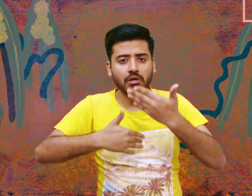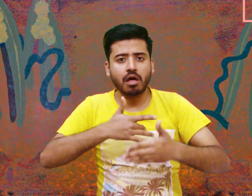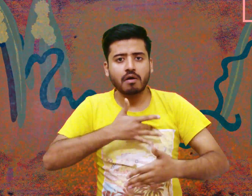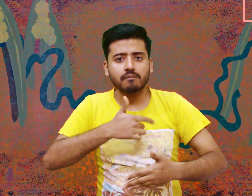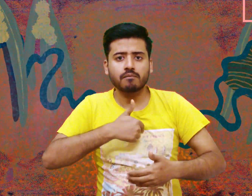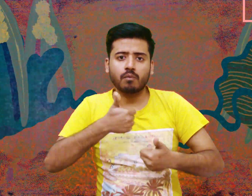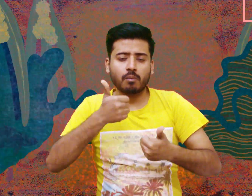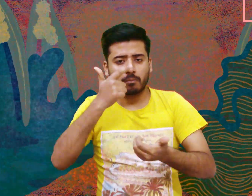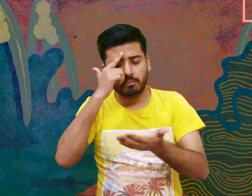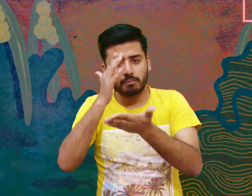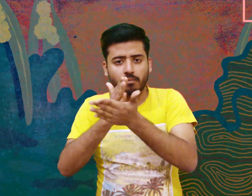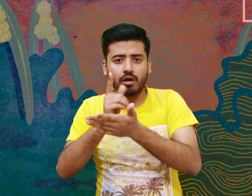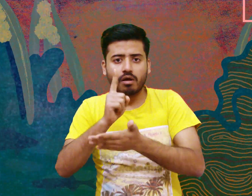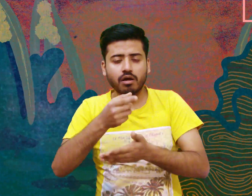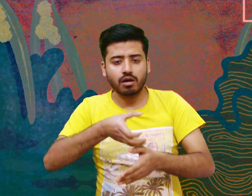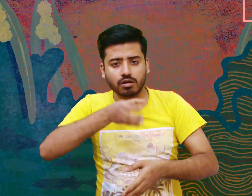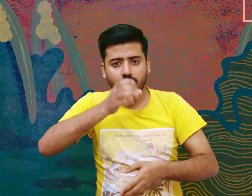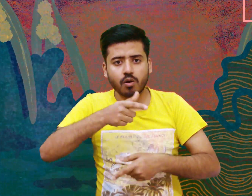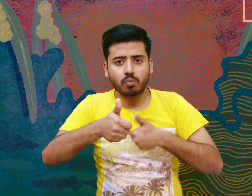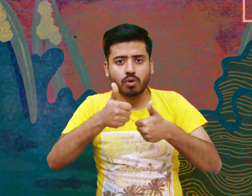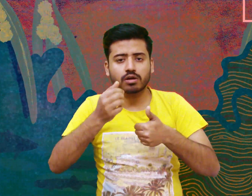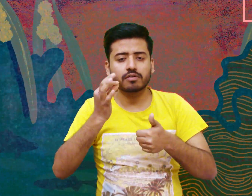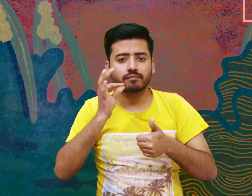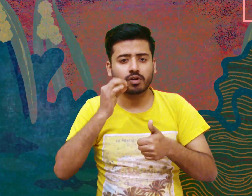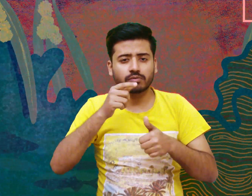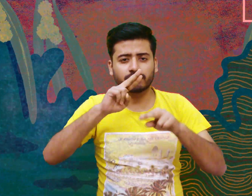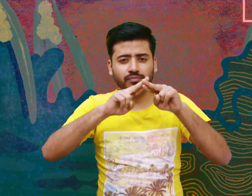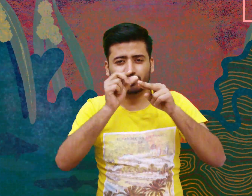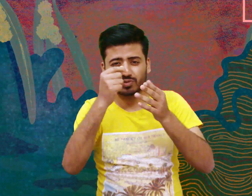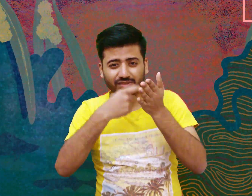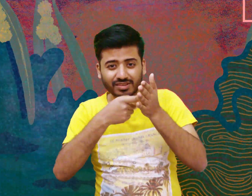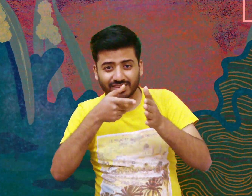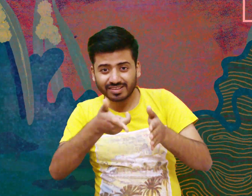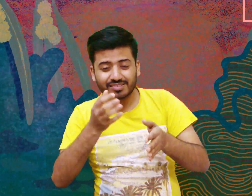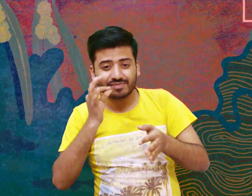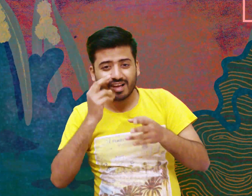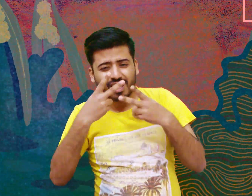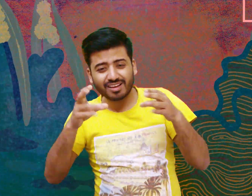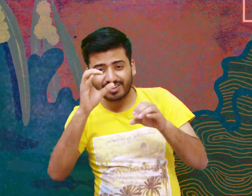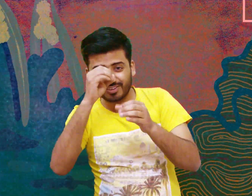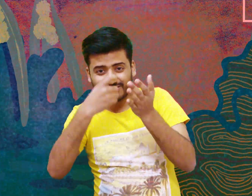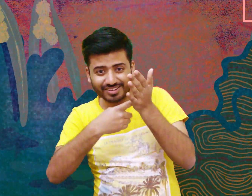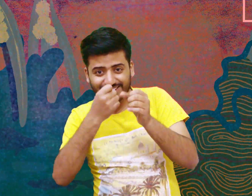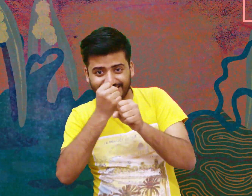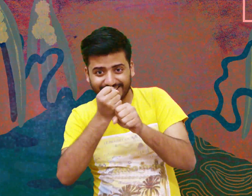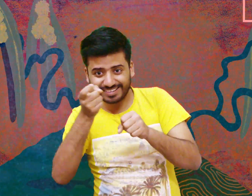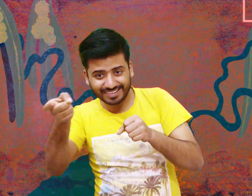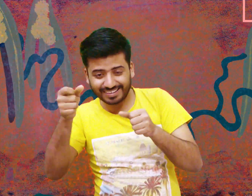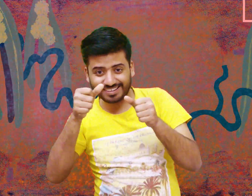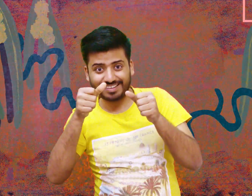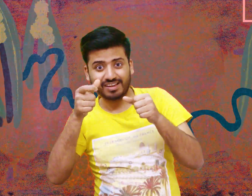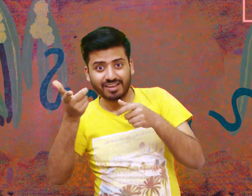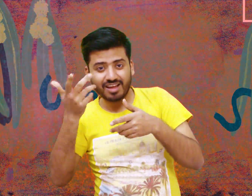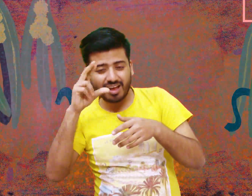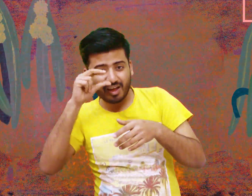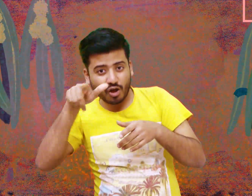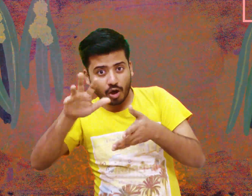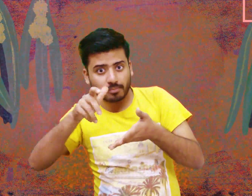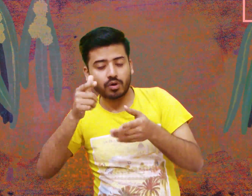and avoided social gatherings. One day, Lily decided to visit the wise old dentist in town. He listened patiently